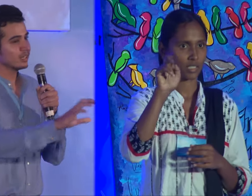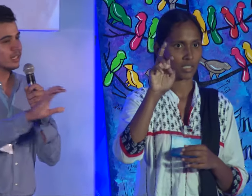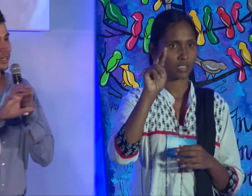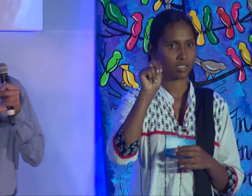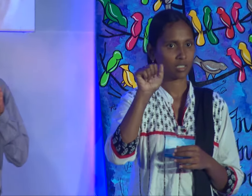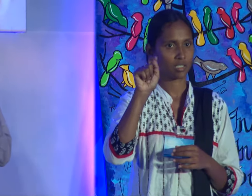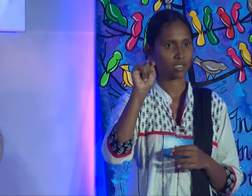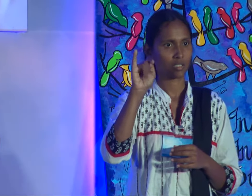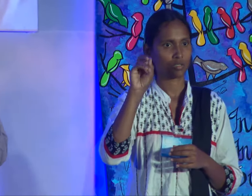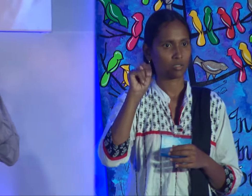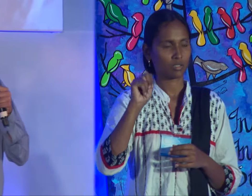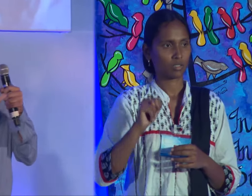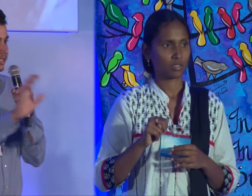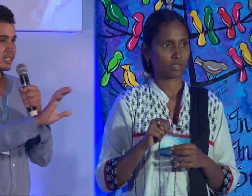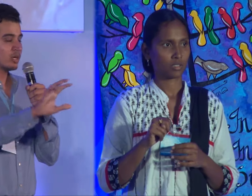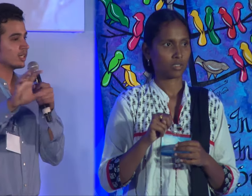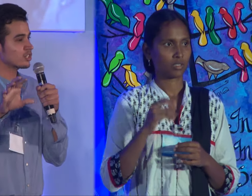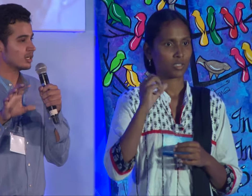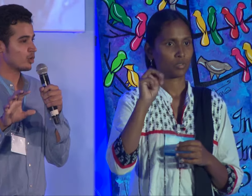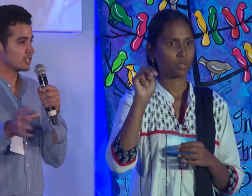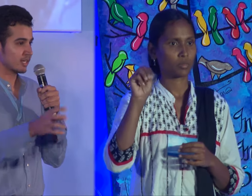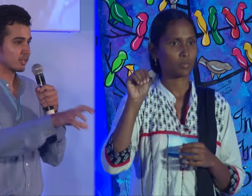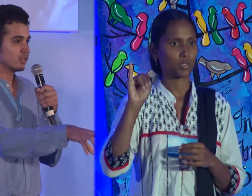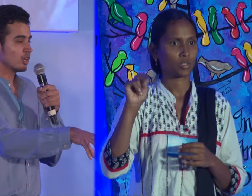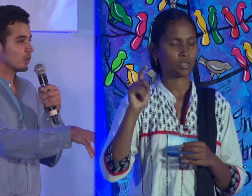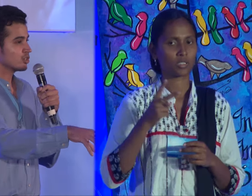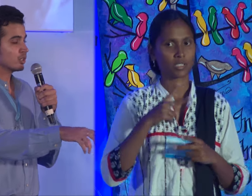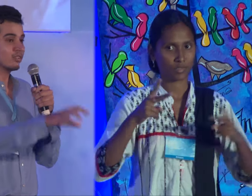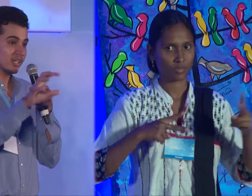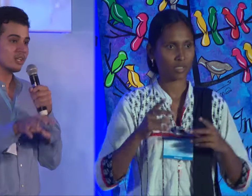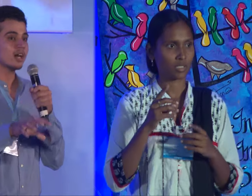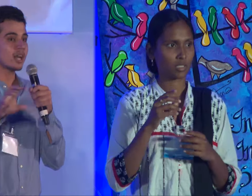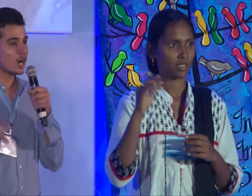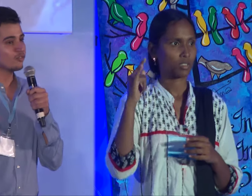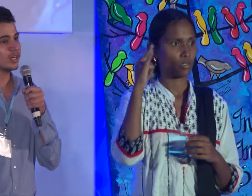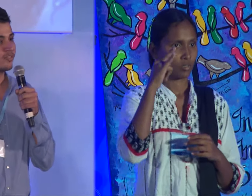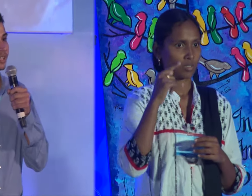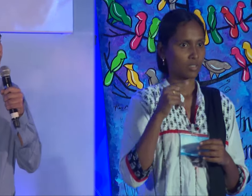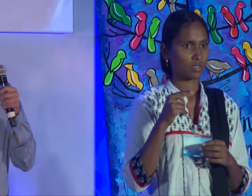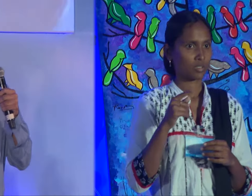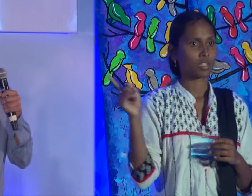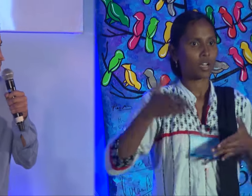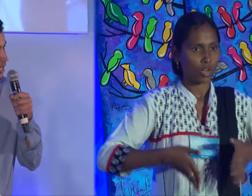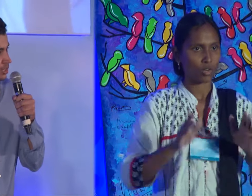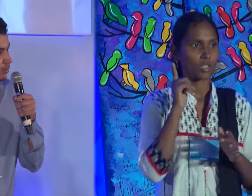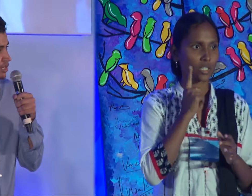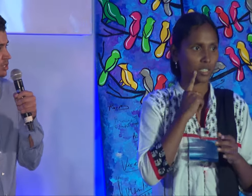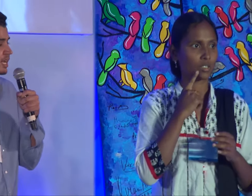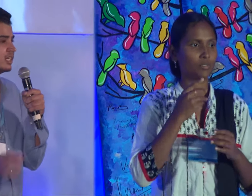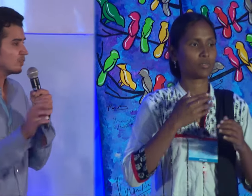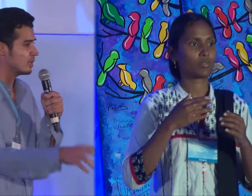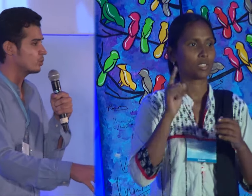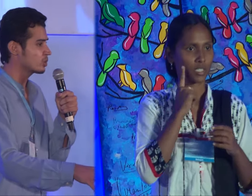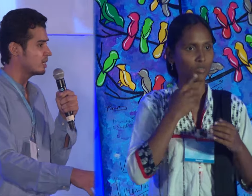Committee and the International Wrestling Body, FILA, these are the two international bodies that are in question here. They allow for deaf athletes to go to international